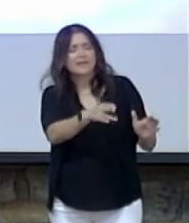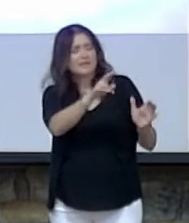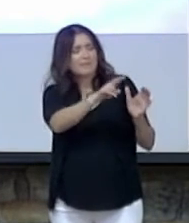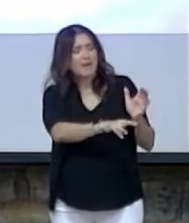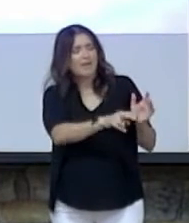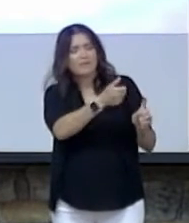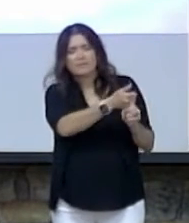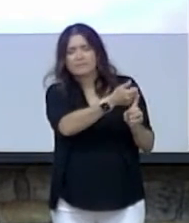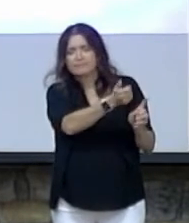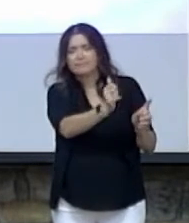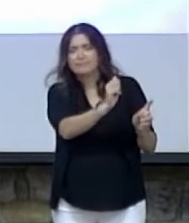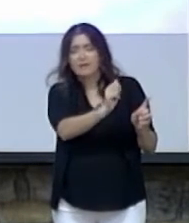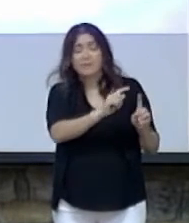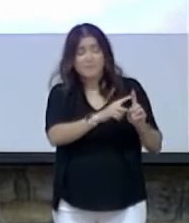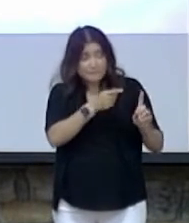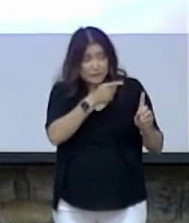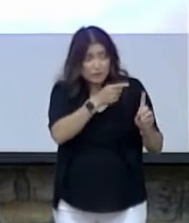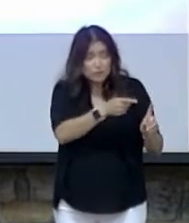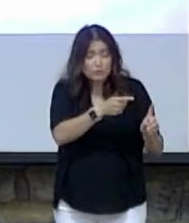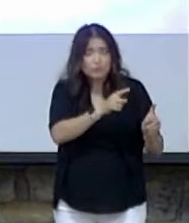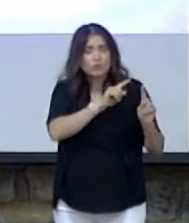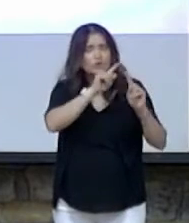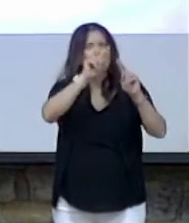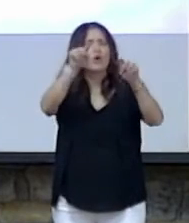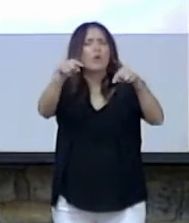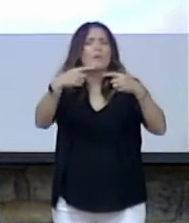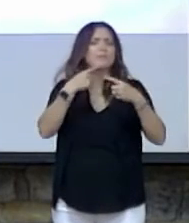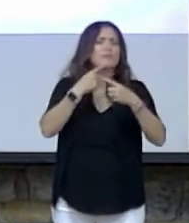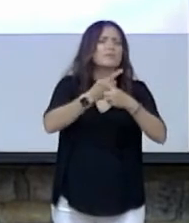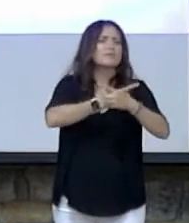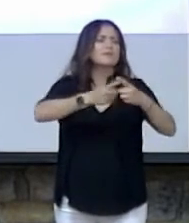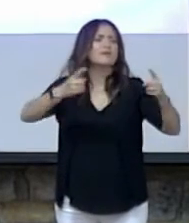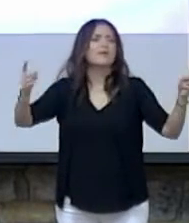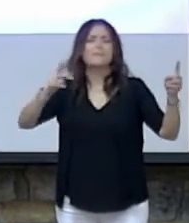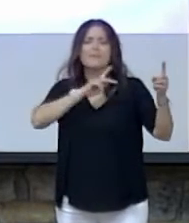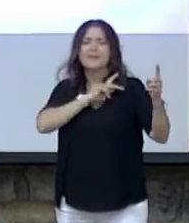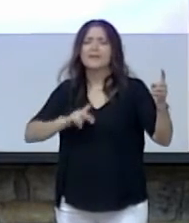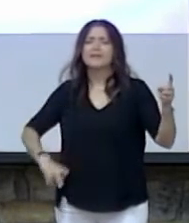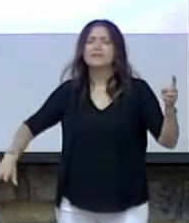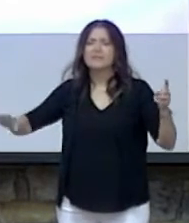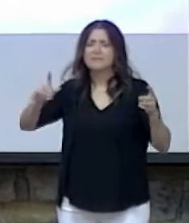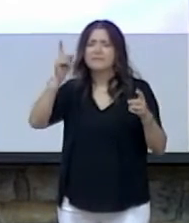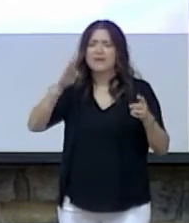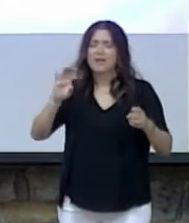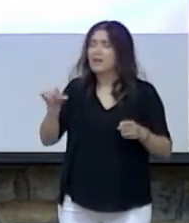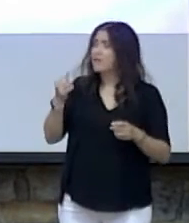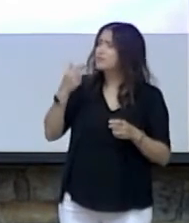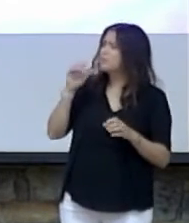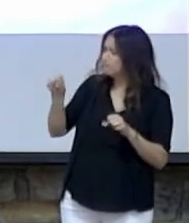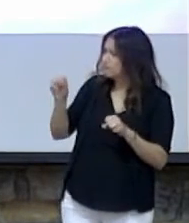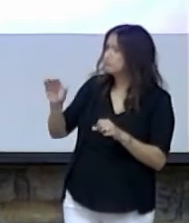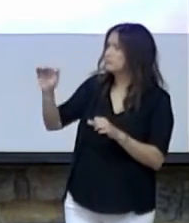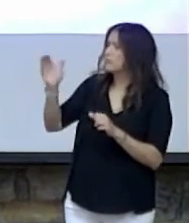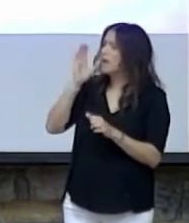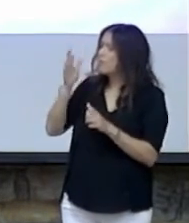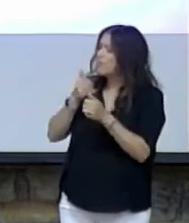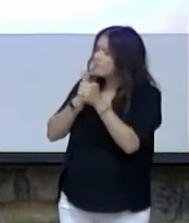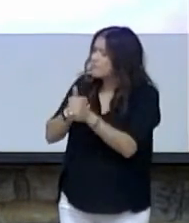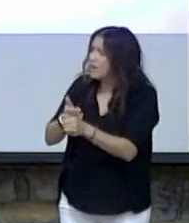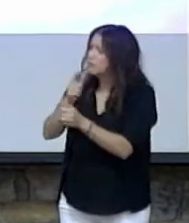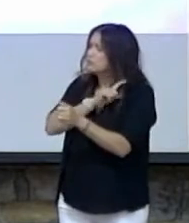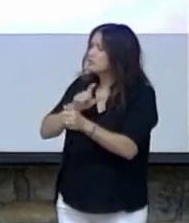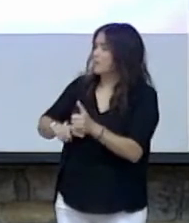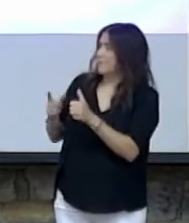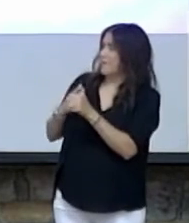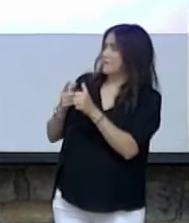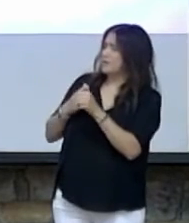dead. But as for you, go and proclaim the kingdom of God. Yet another said, I will follow you, Lord, but let me